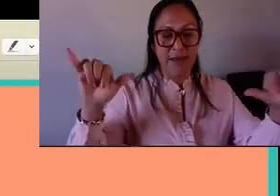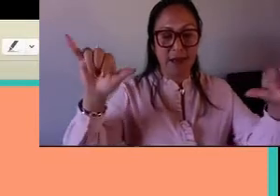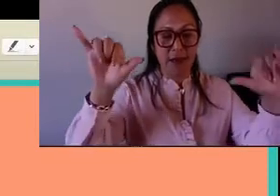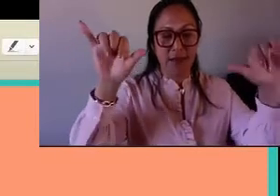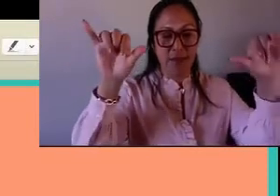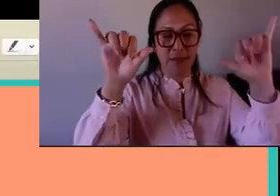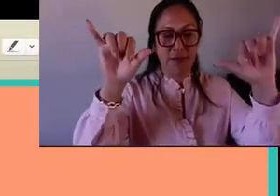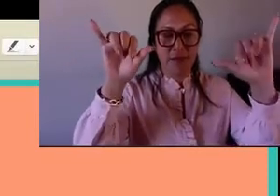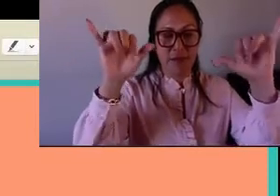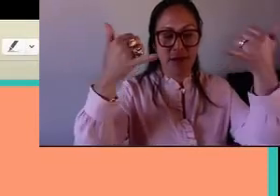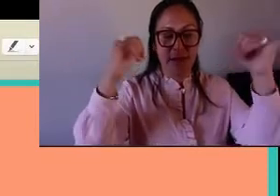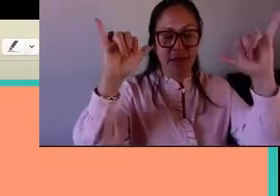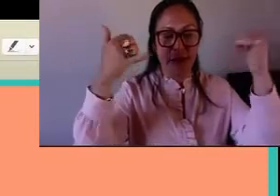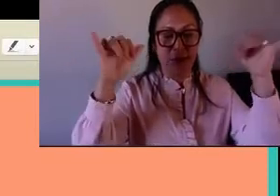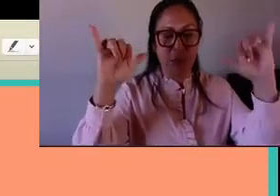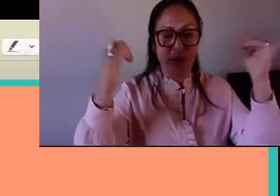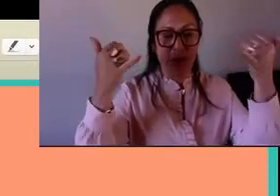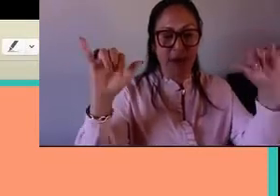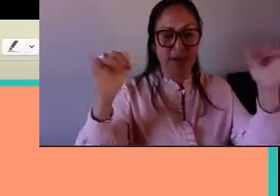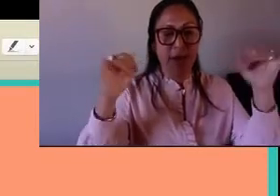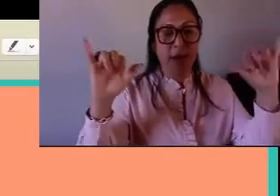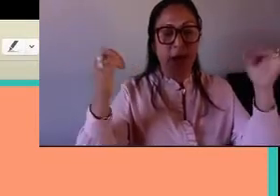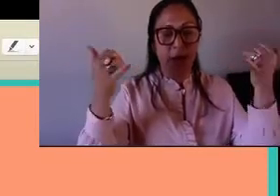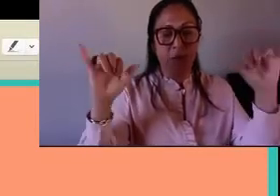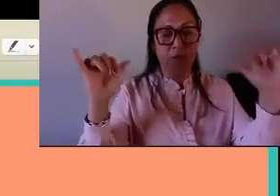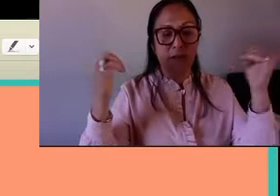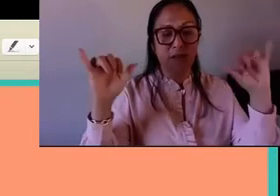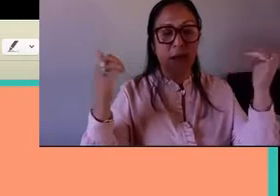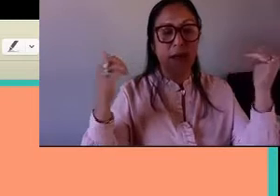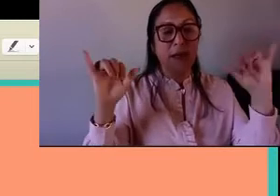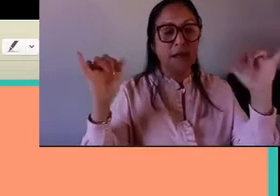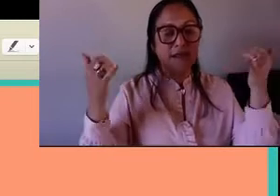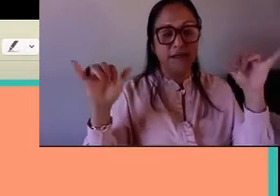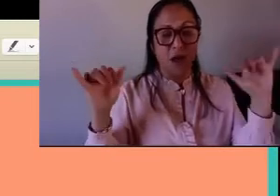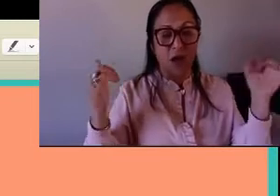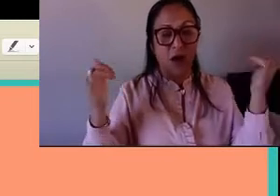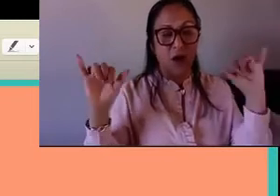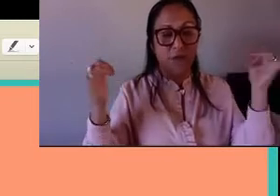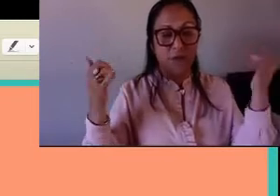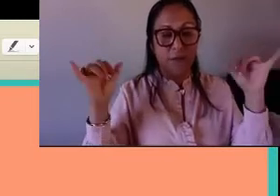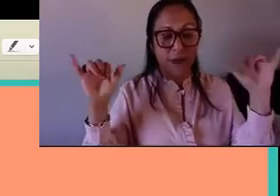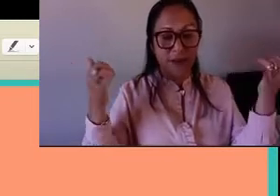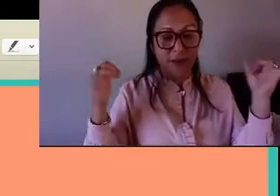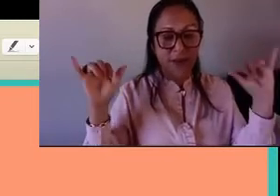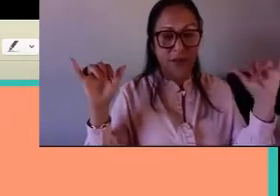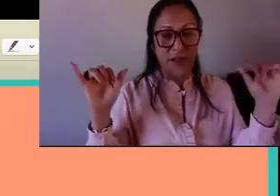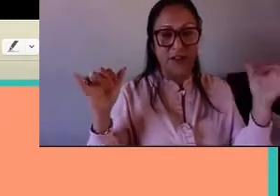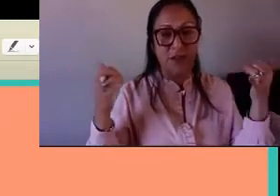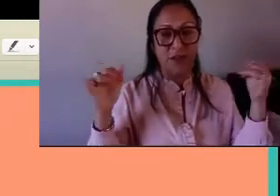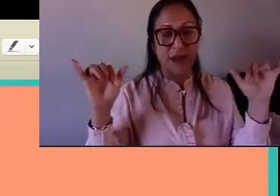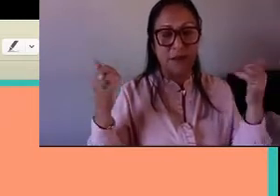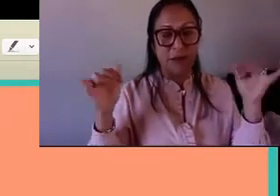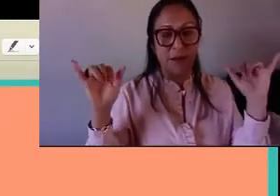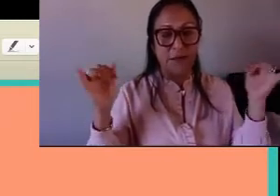it's this sign with both hands moving this way. This is a lot harder for a baby to do. So these